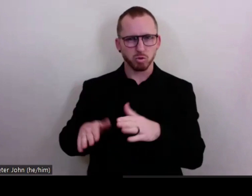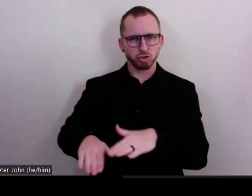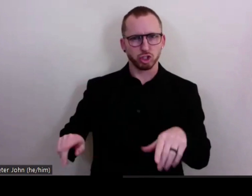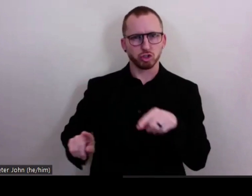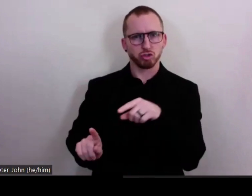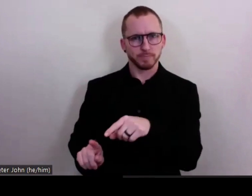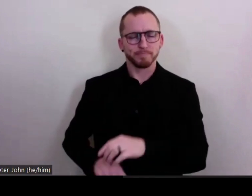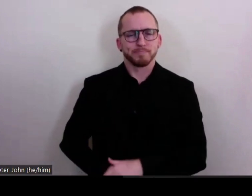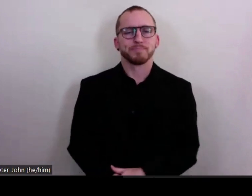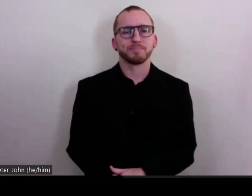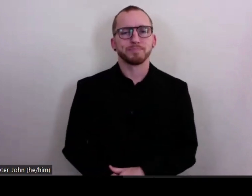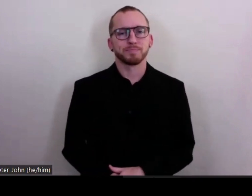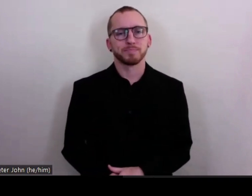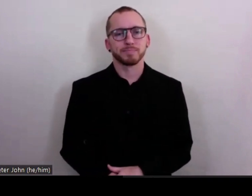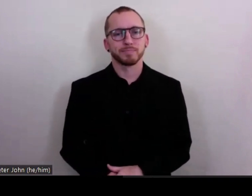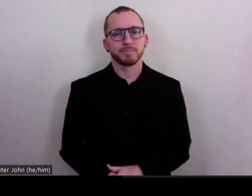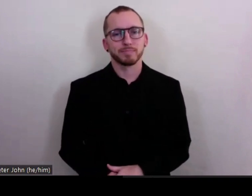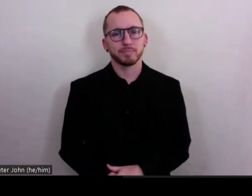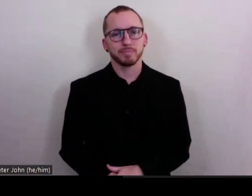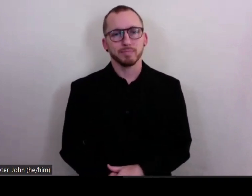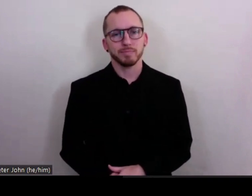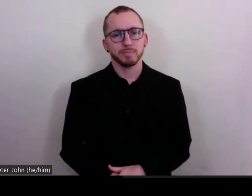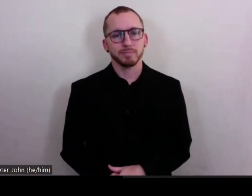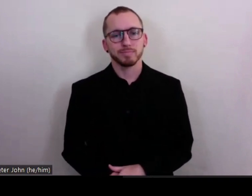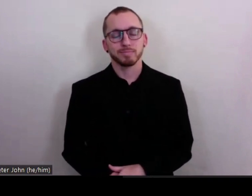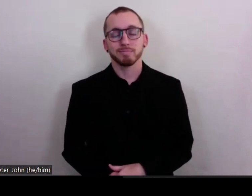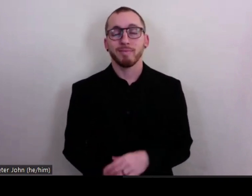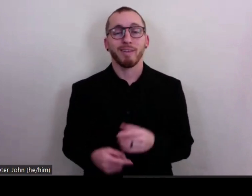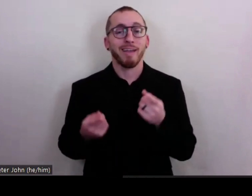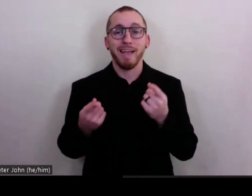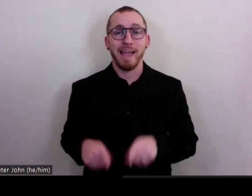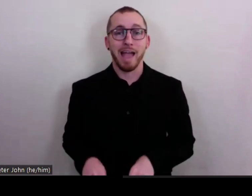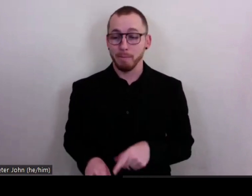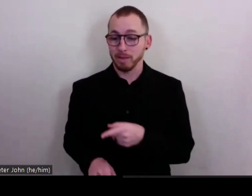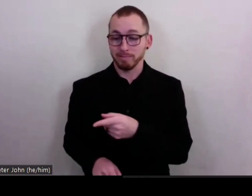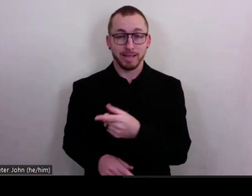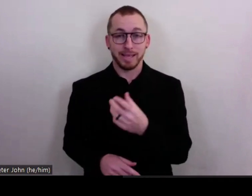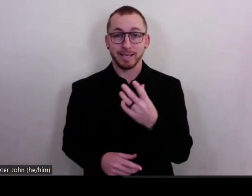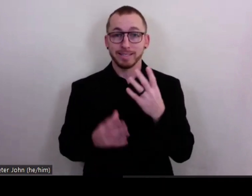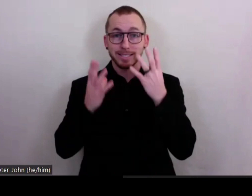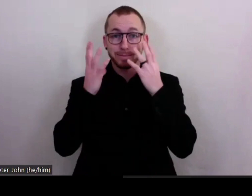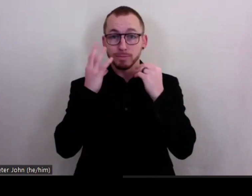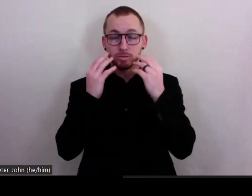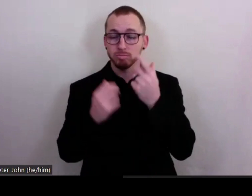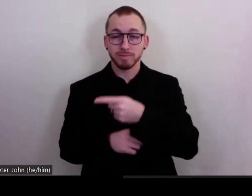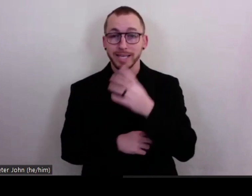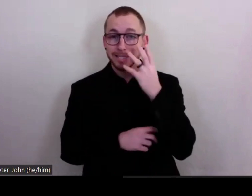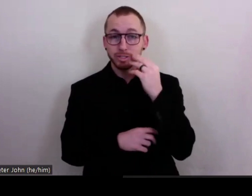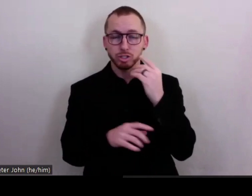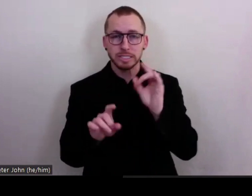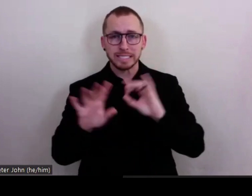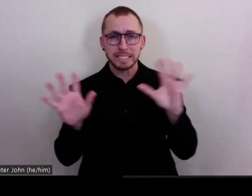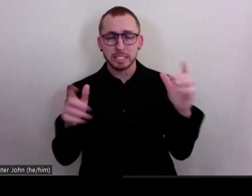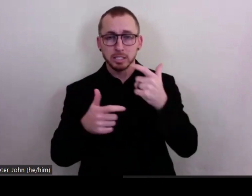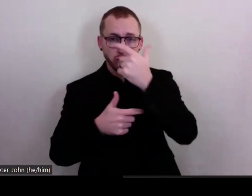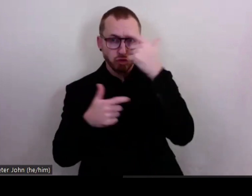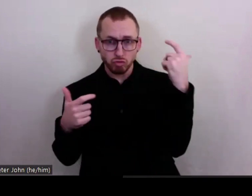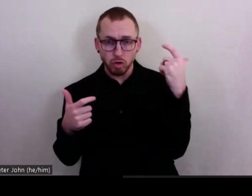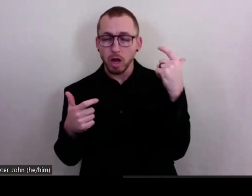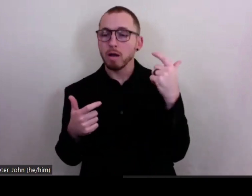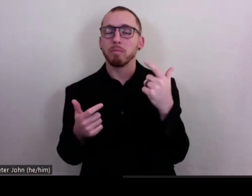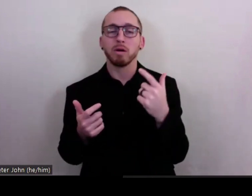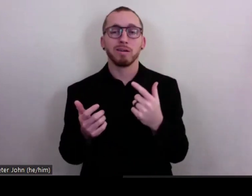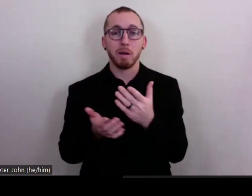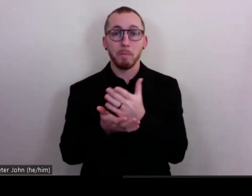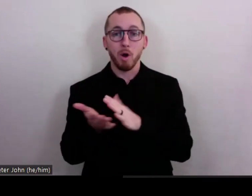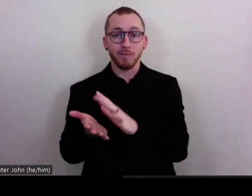because they're experiencing maybe a traumatic reaction. And so we use higher parts of our brain that inform the